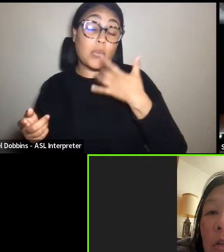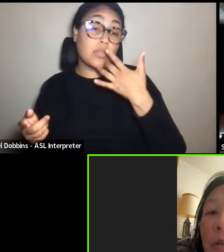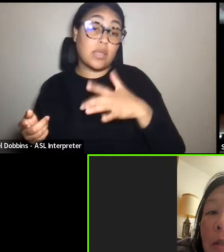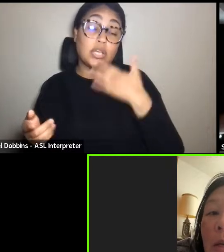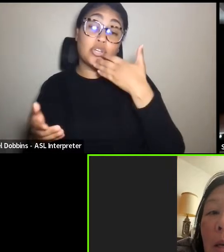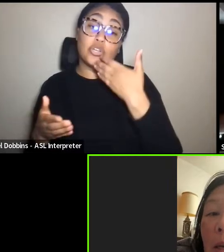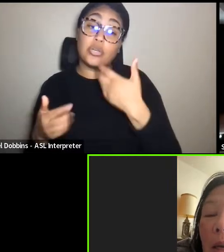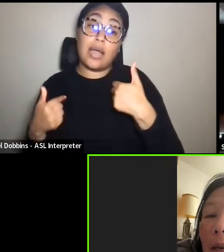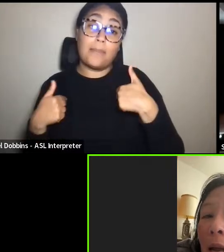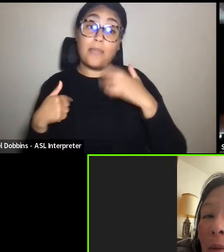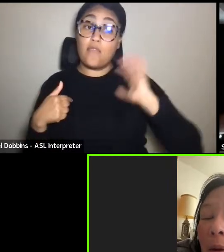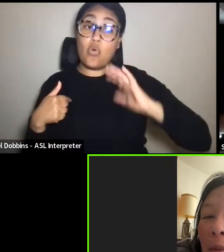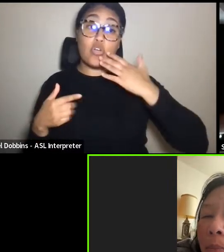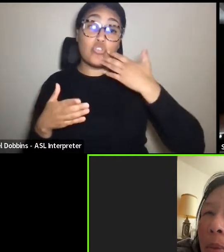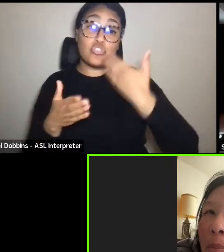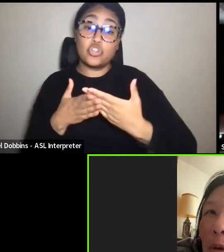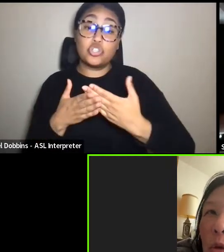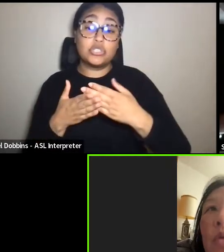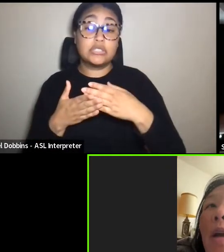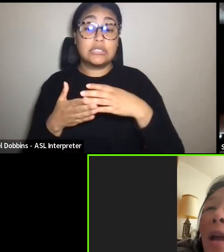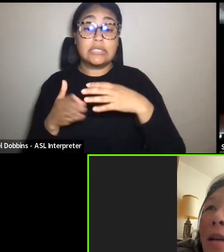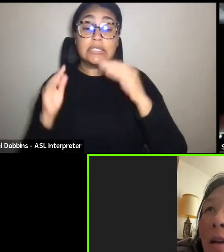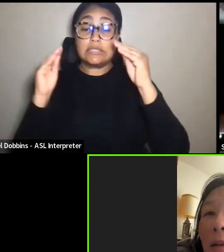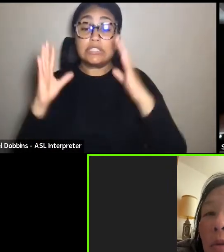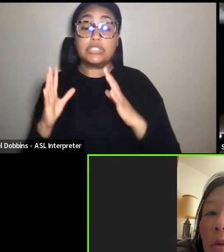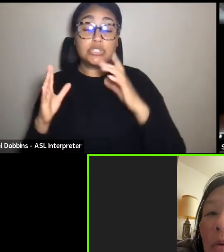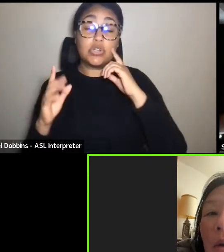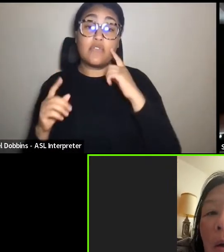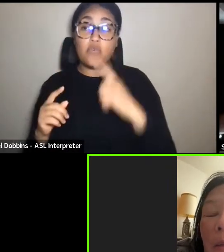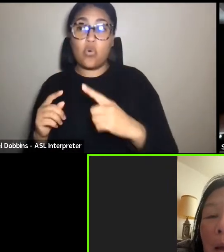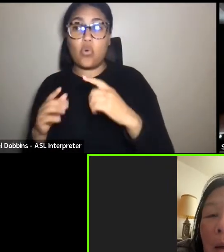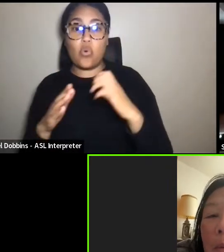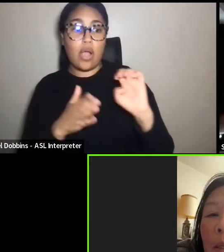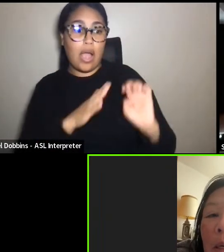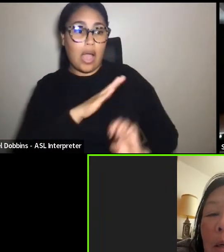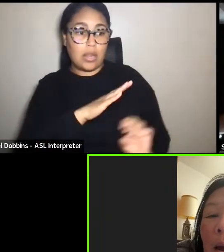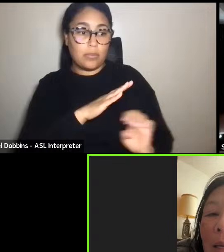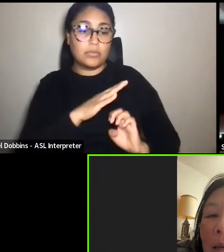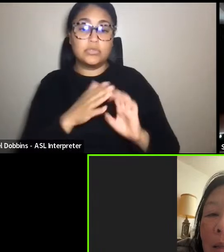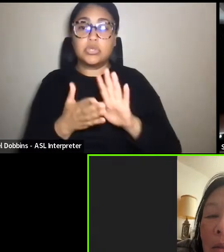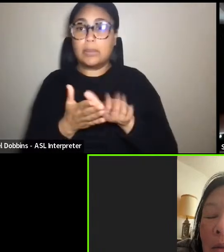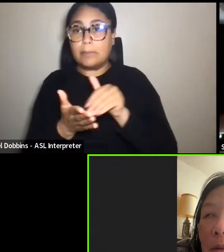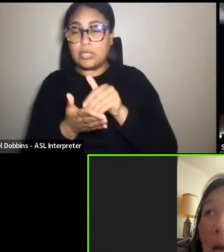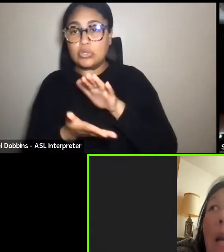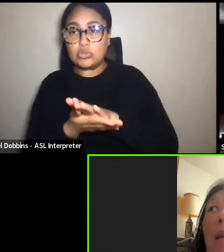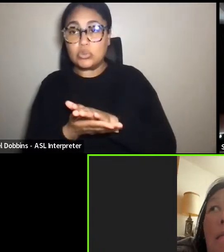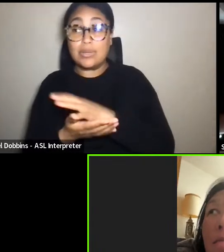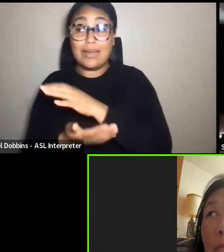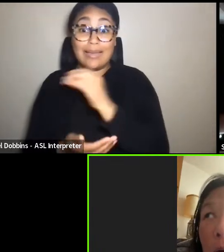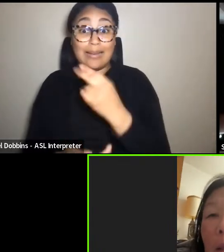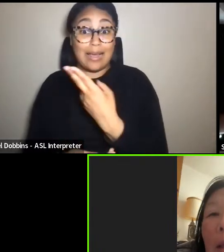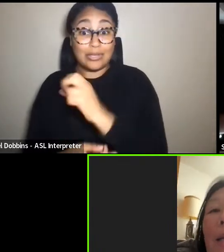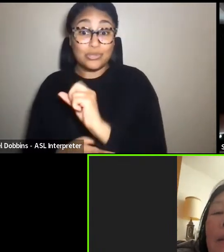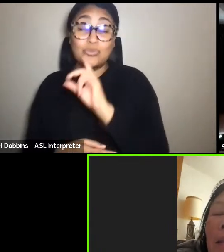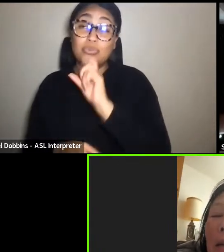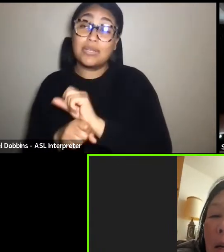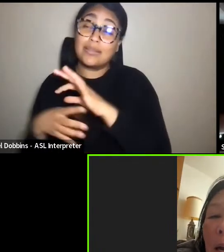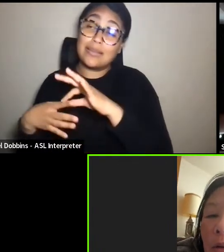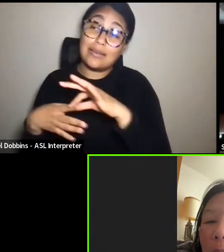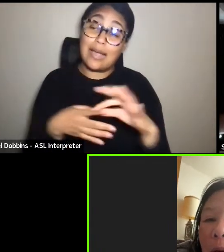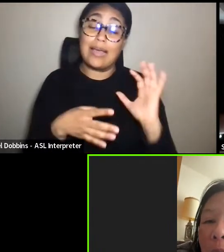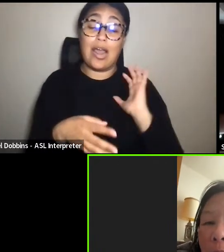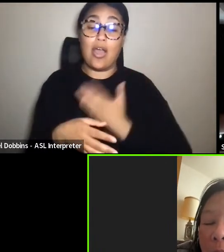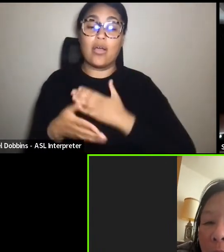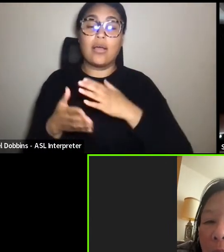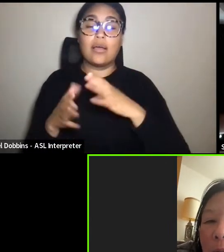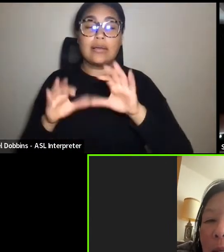good teachers in middle school and in high school that really guided our class and how